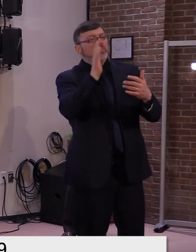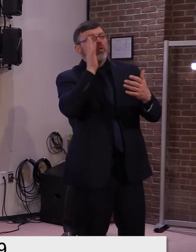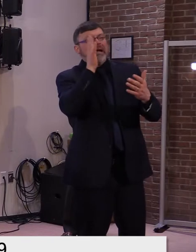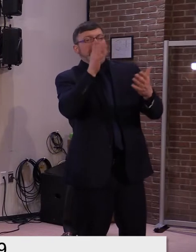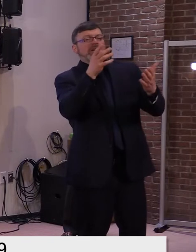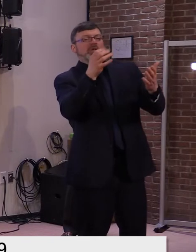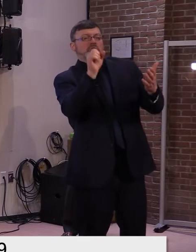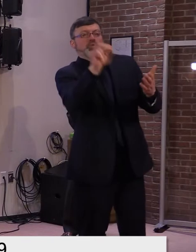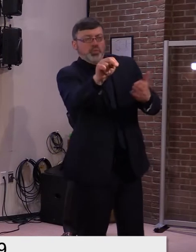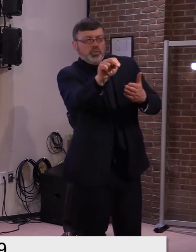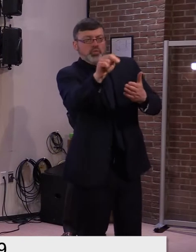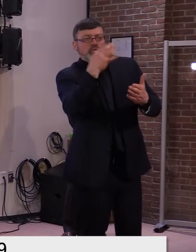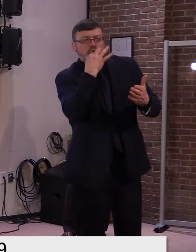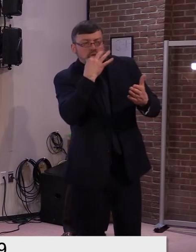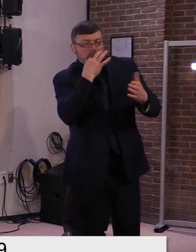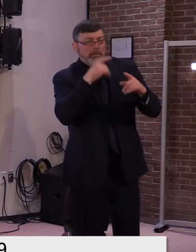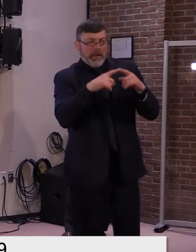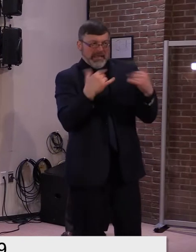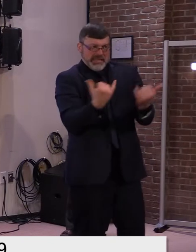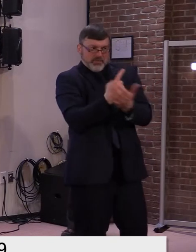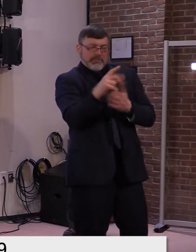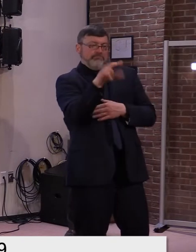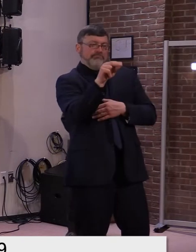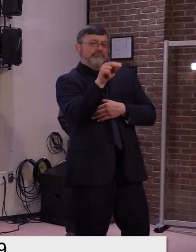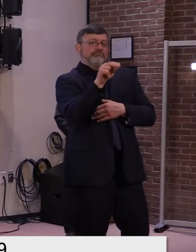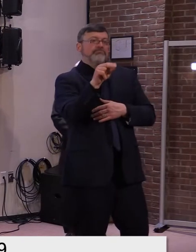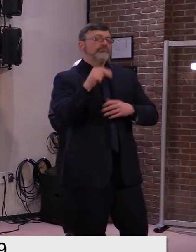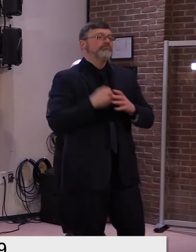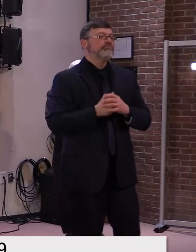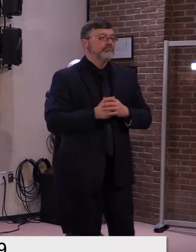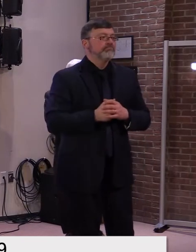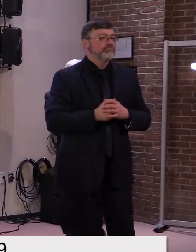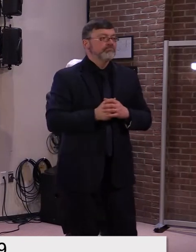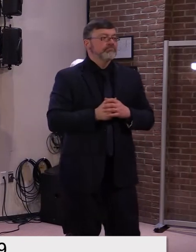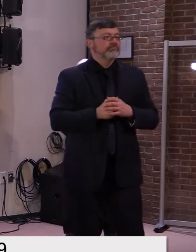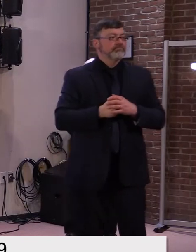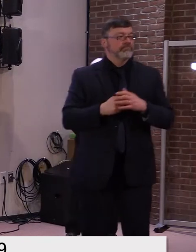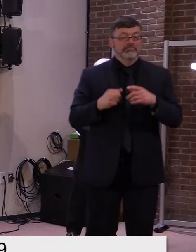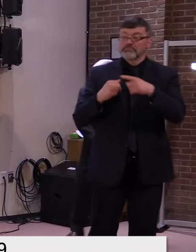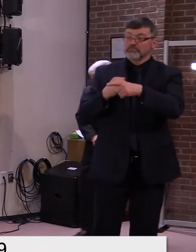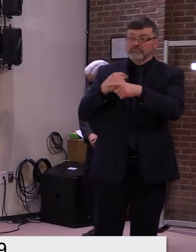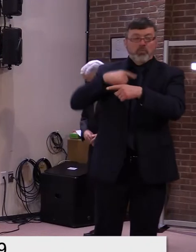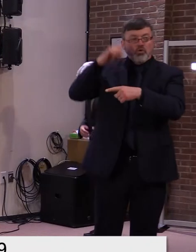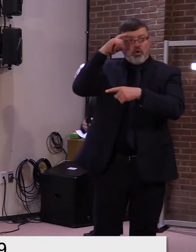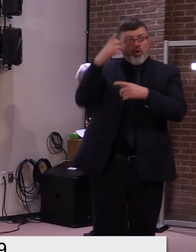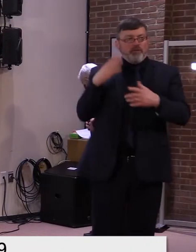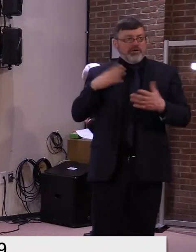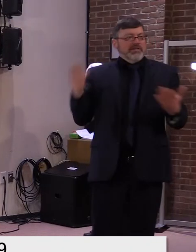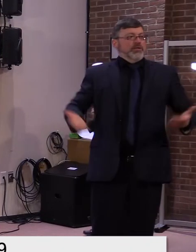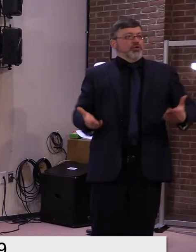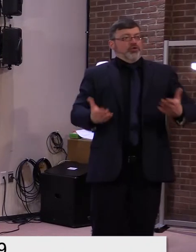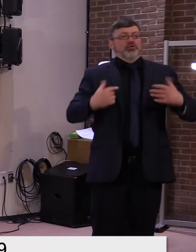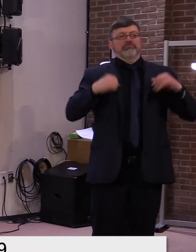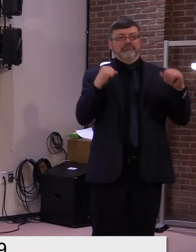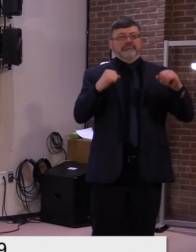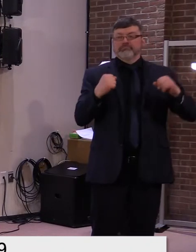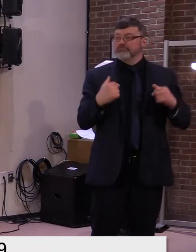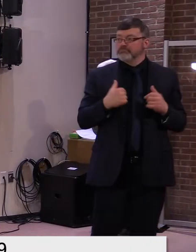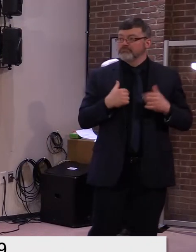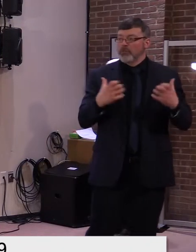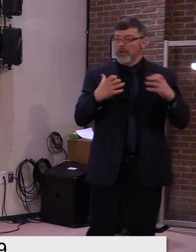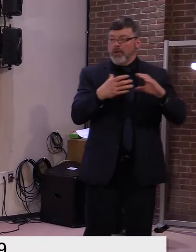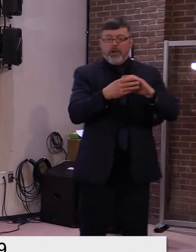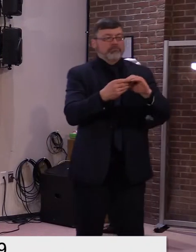And the governor is here, so he will go ahead and deliver his update, and then we'll get back to the Q&A. I'm sorry, Ms.